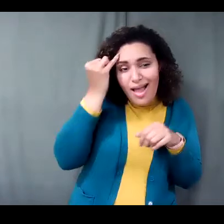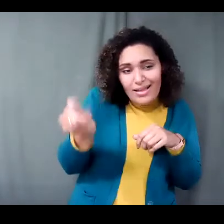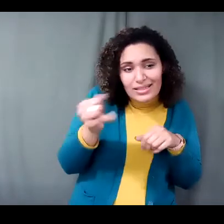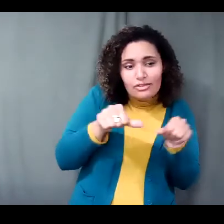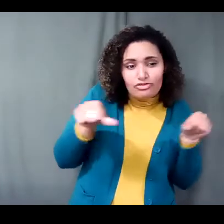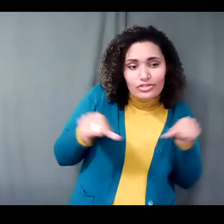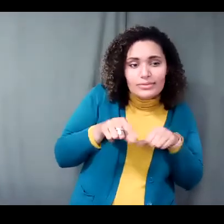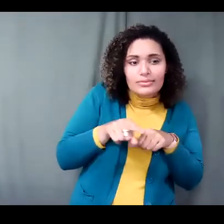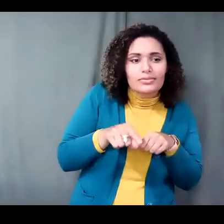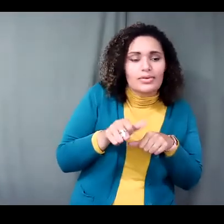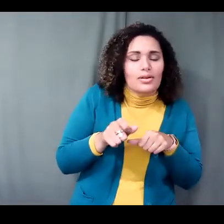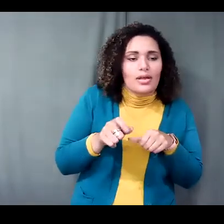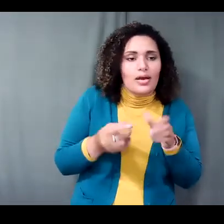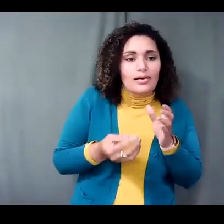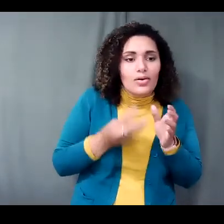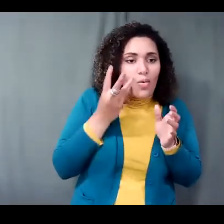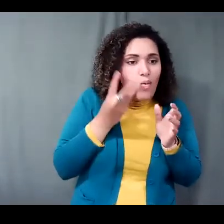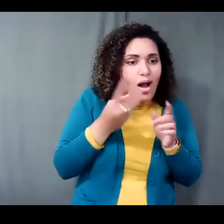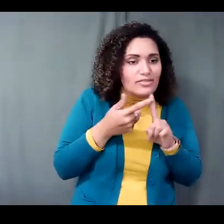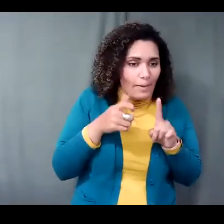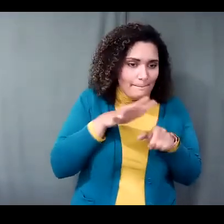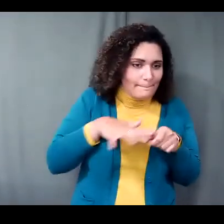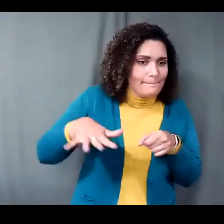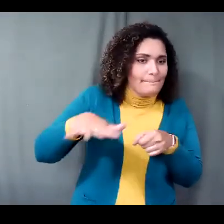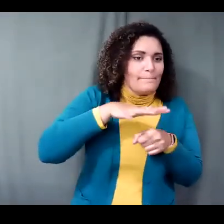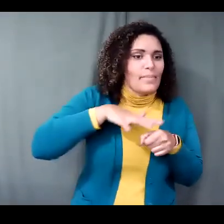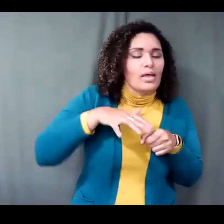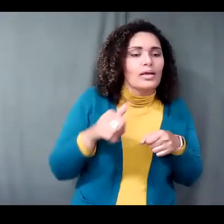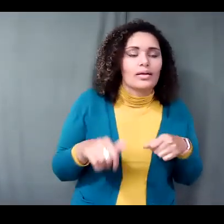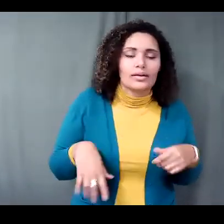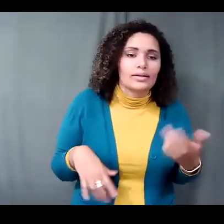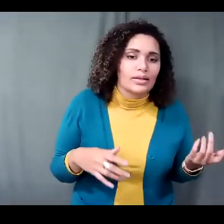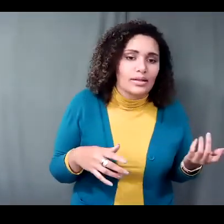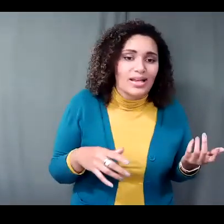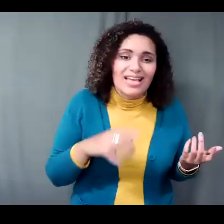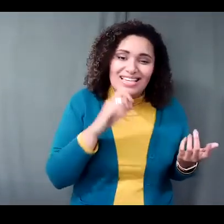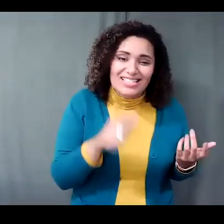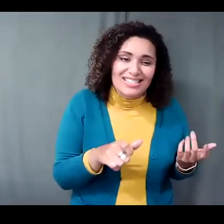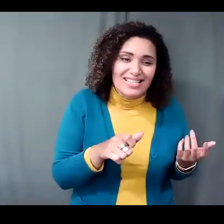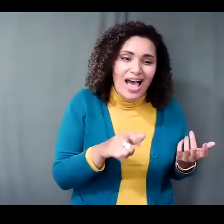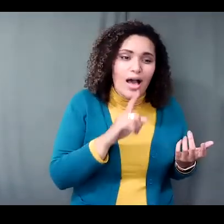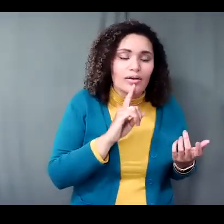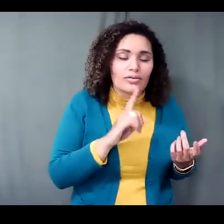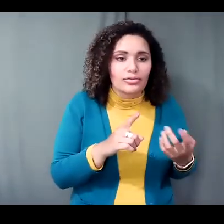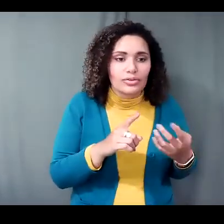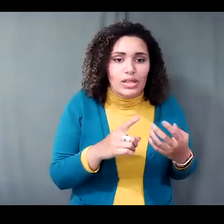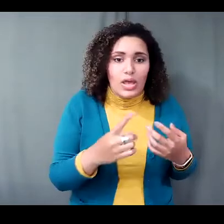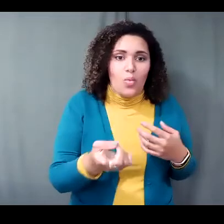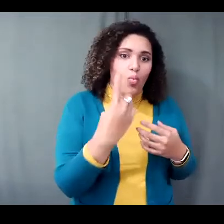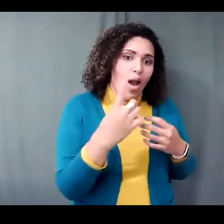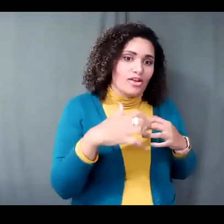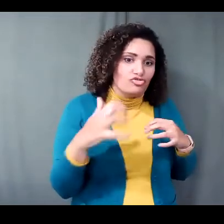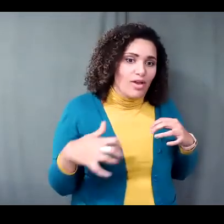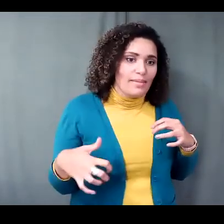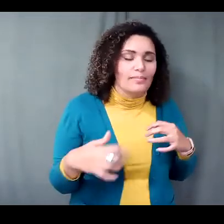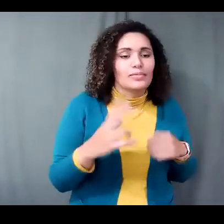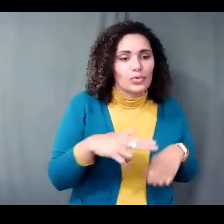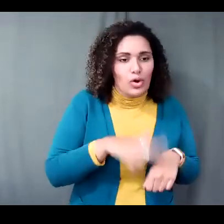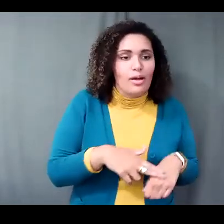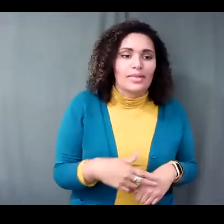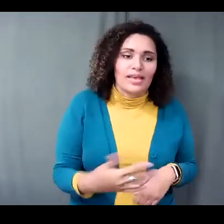wines can only come from that region. And it's by no means a grape. There are kind of 5 major grapes that usually go into